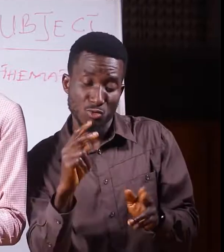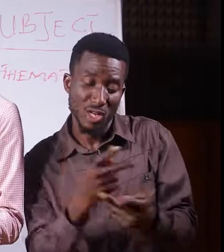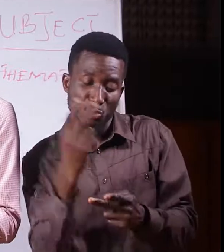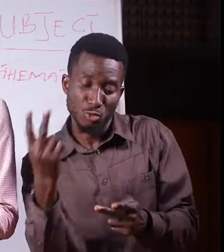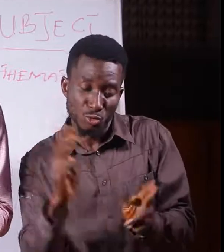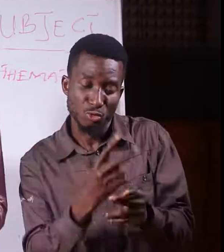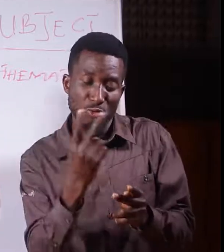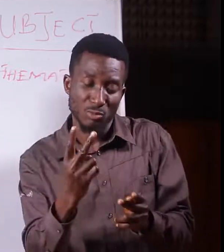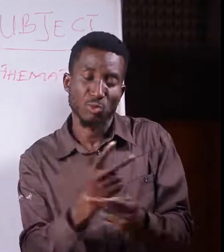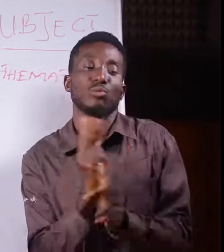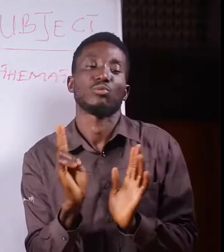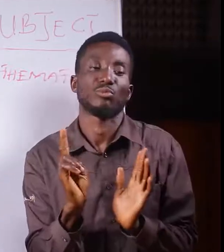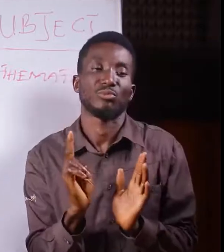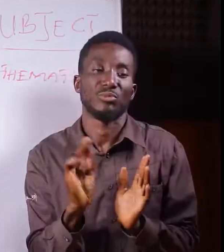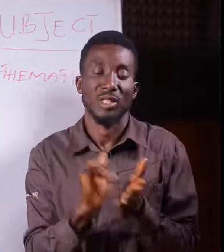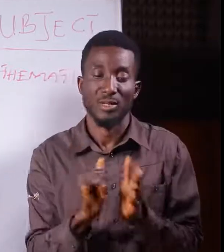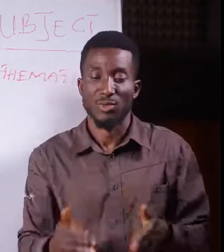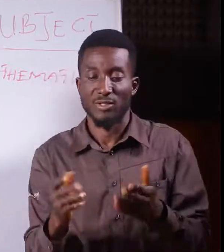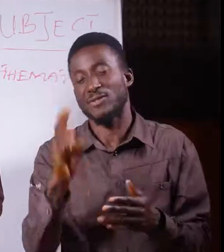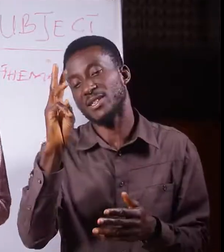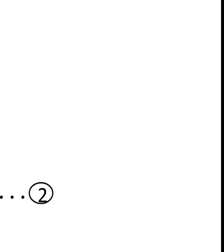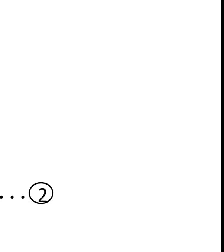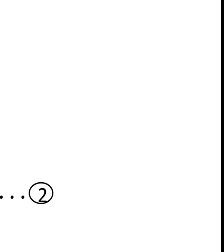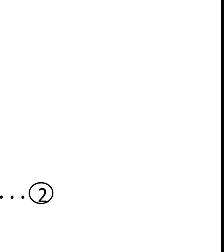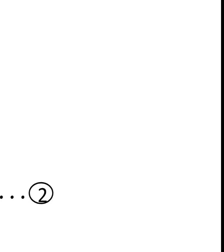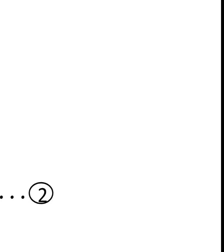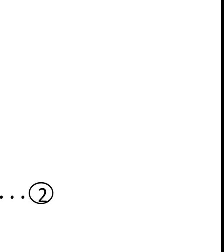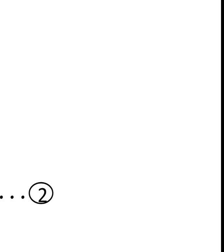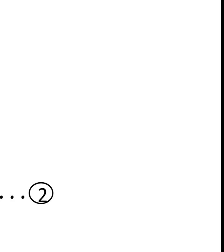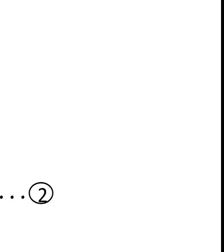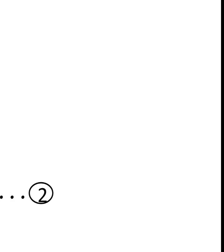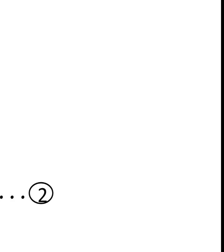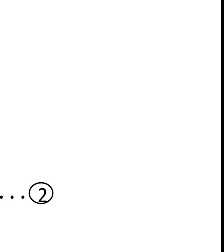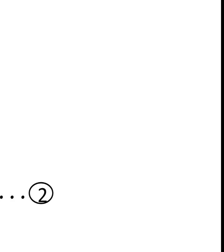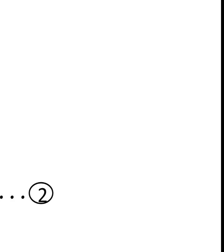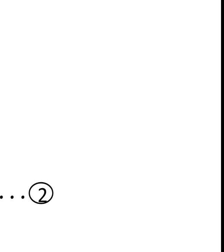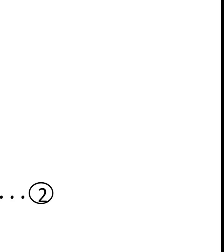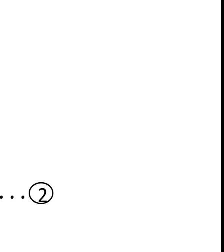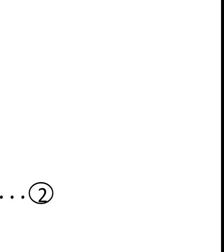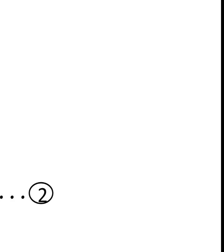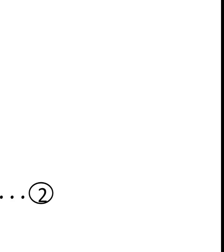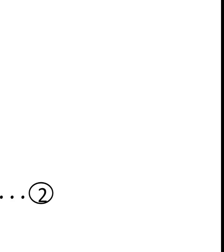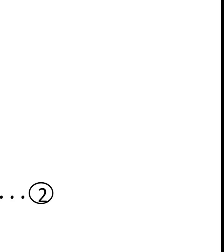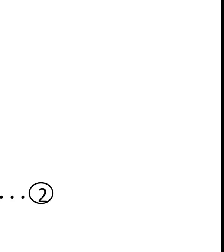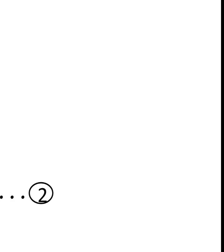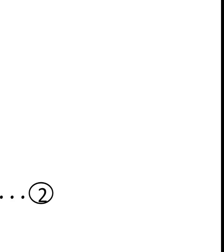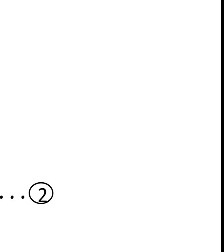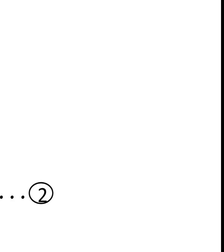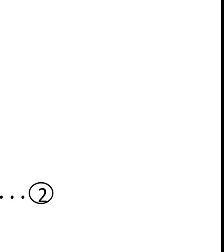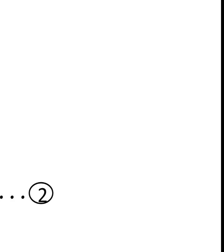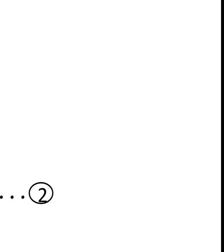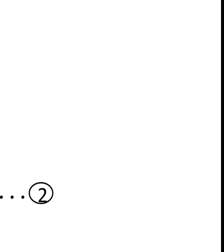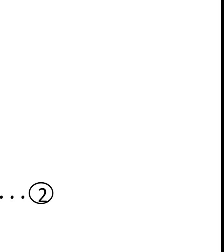times 2 times 2 times 2, and that will give you 16. So 16 to the power of x simply means 2 to the power of